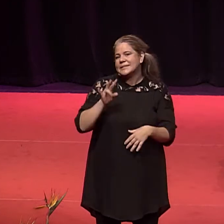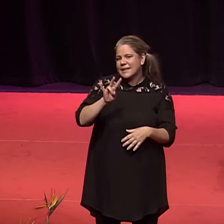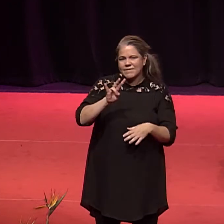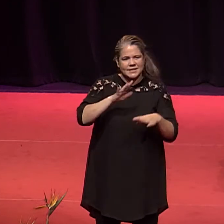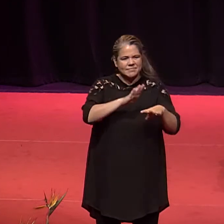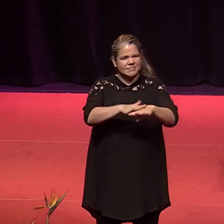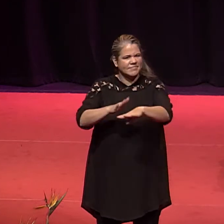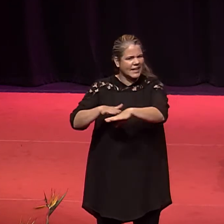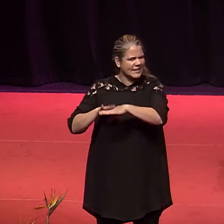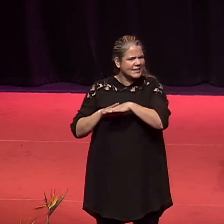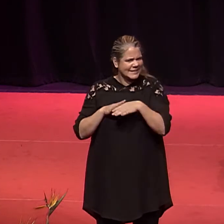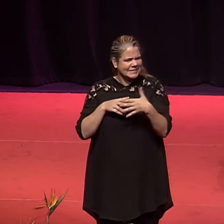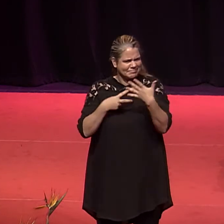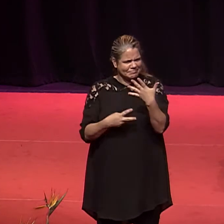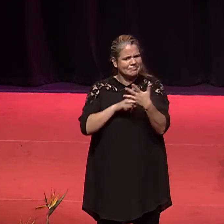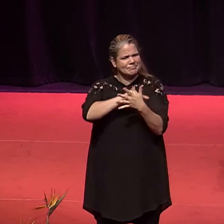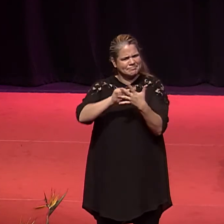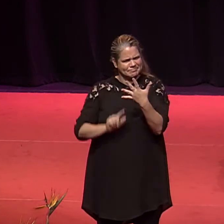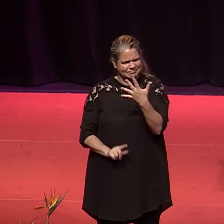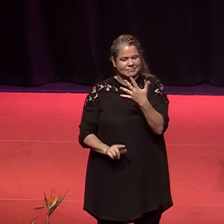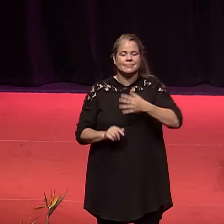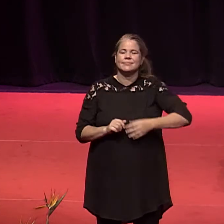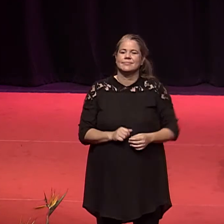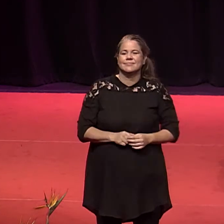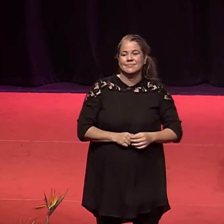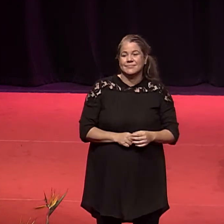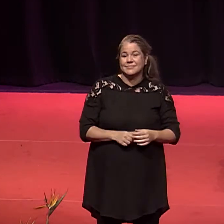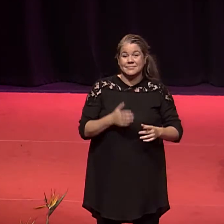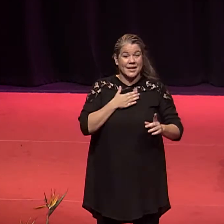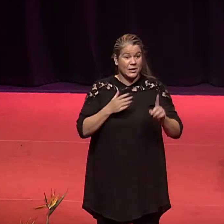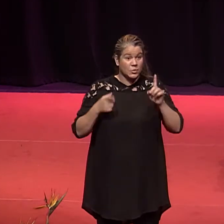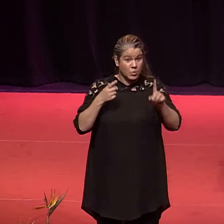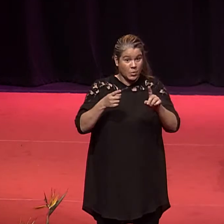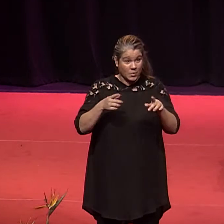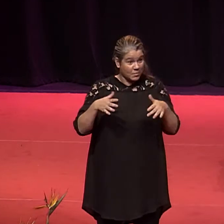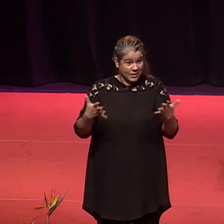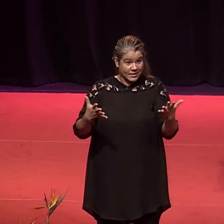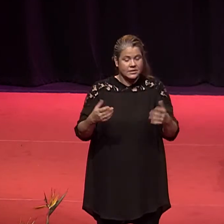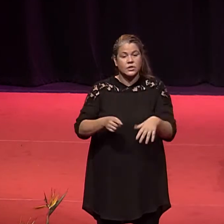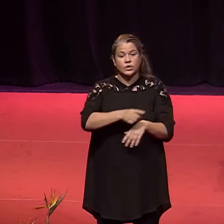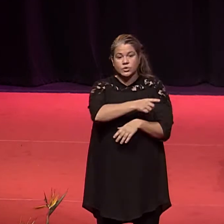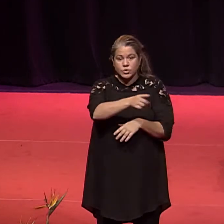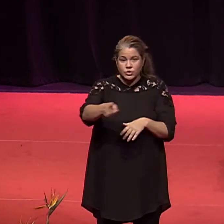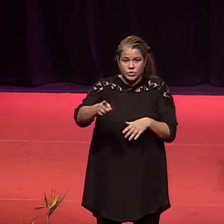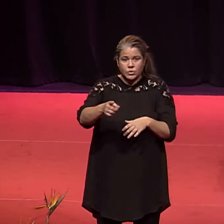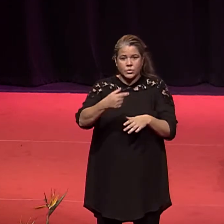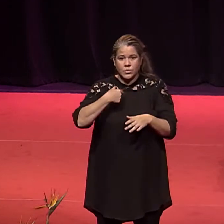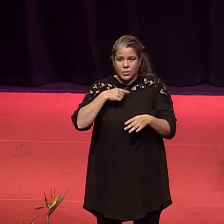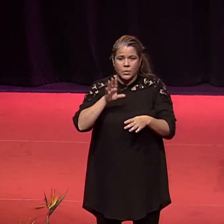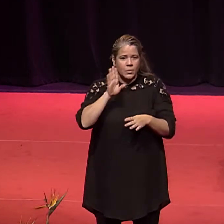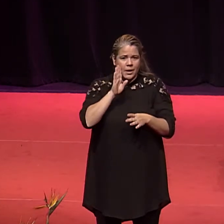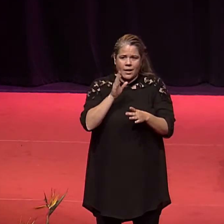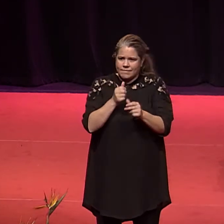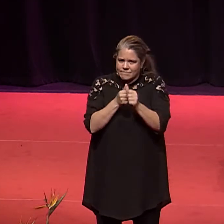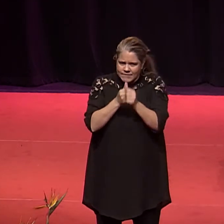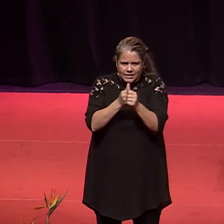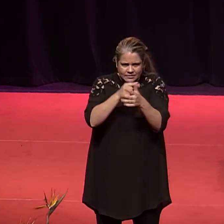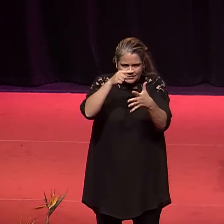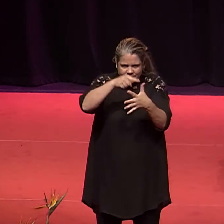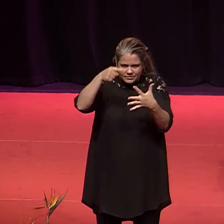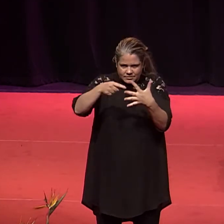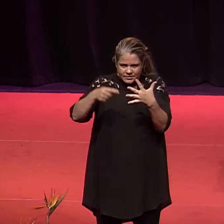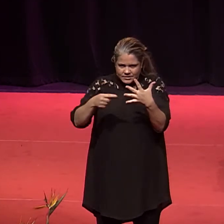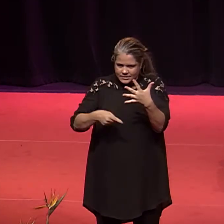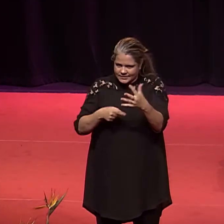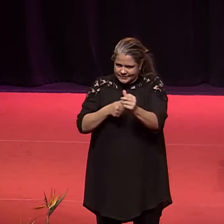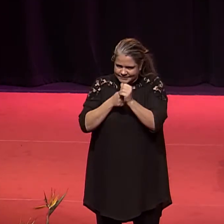of advice. And my hope is that you will, graduates, meticulously follow all 7 pieces